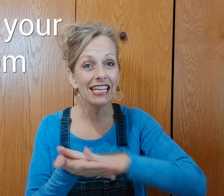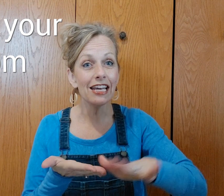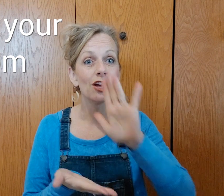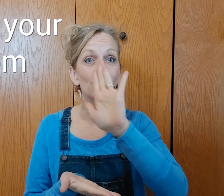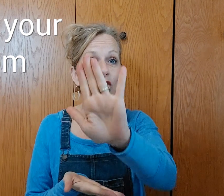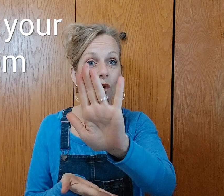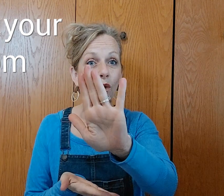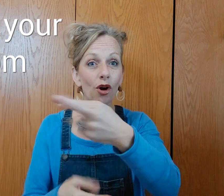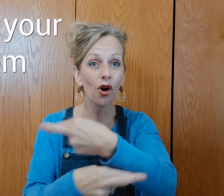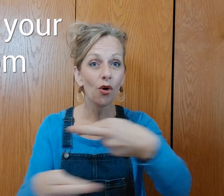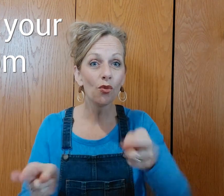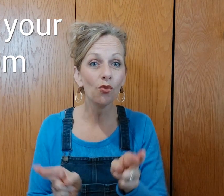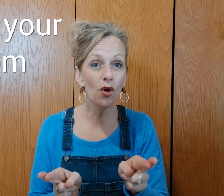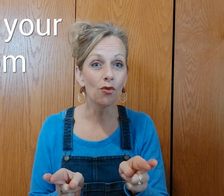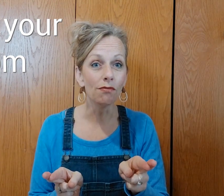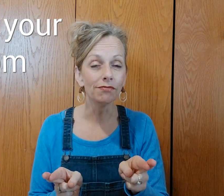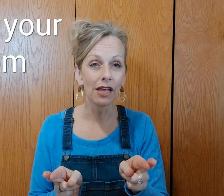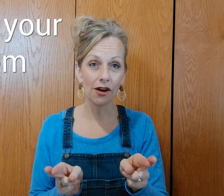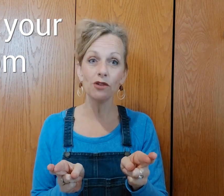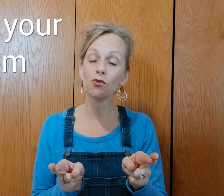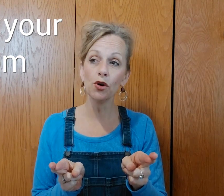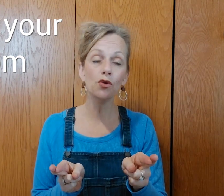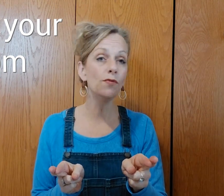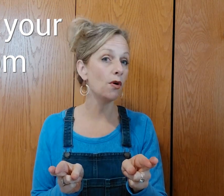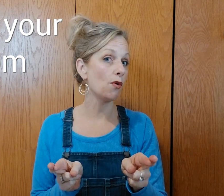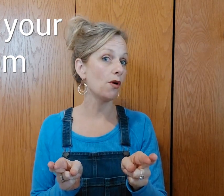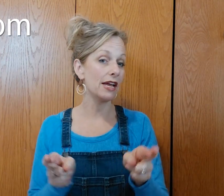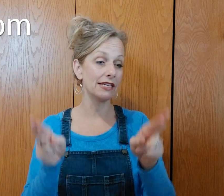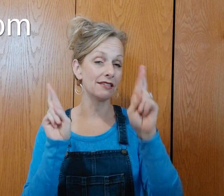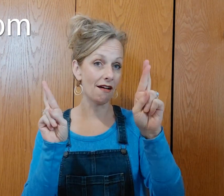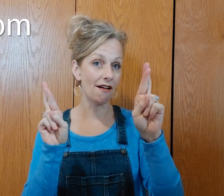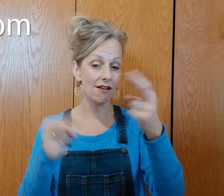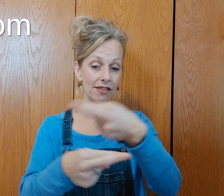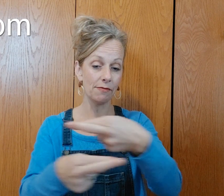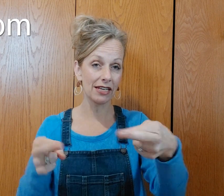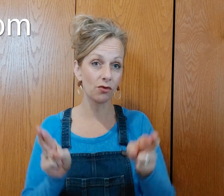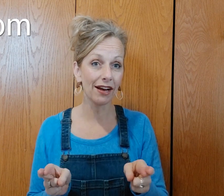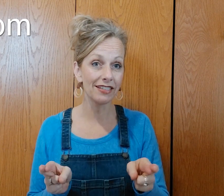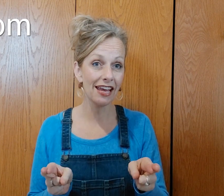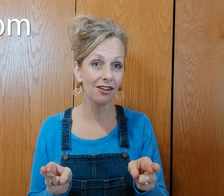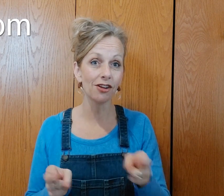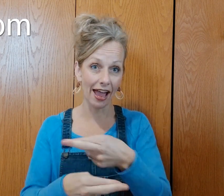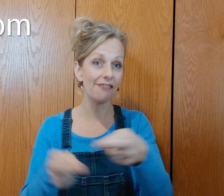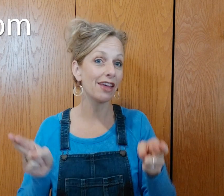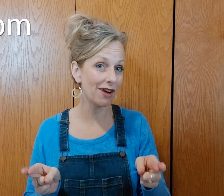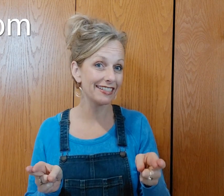Clean your room, right? Room is an R that makes a rectangle or a half of that